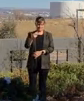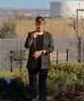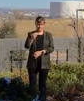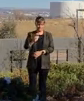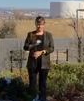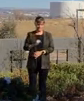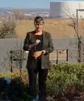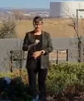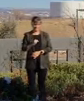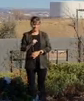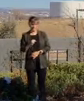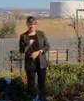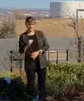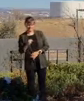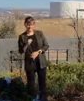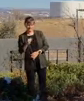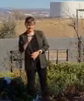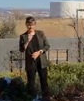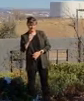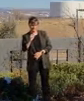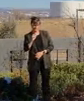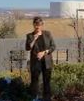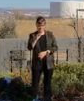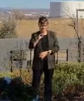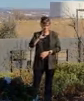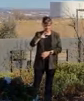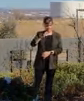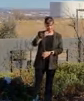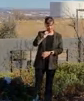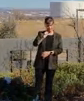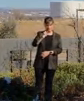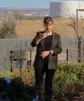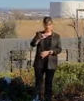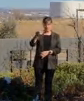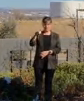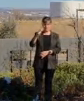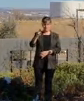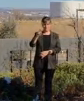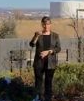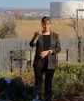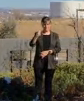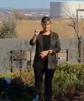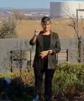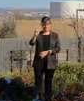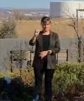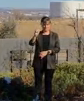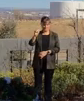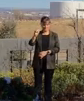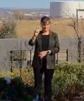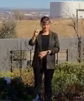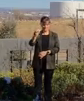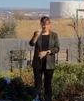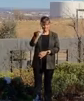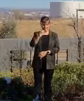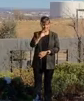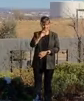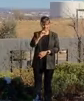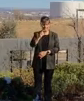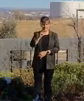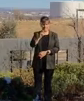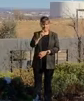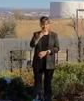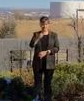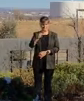From Schriever Air Force Base, we have Tech Sergeant Michael Garza, Airman First Class